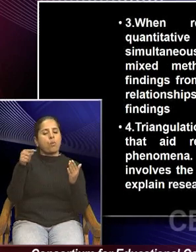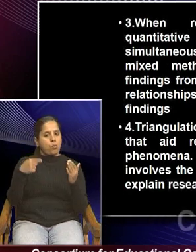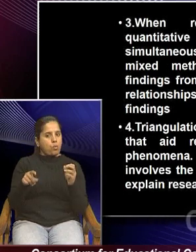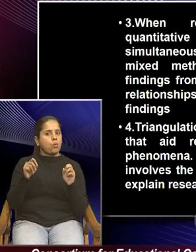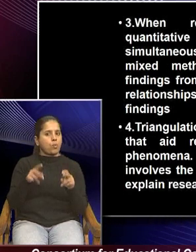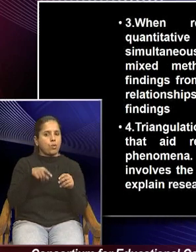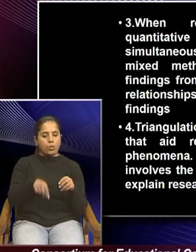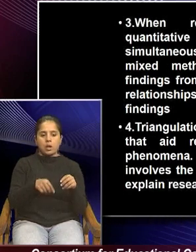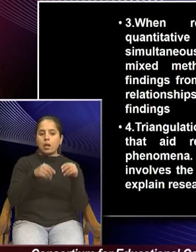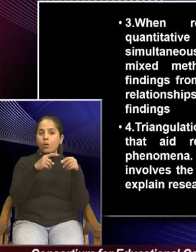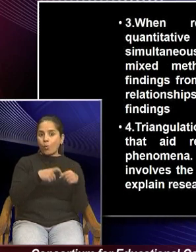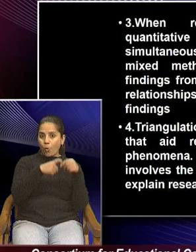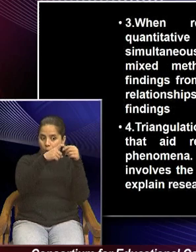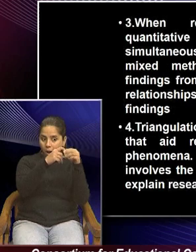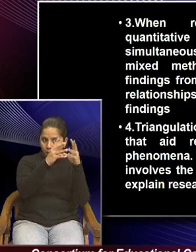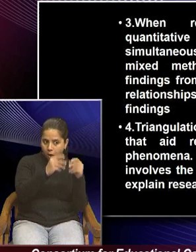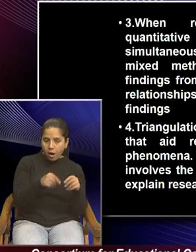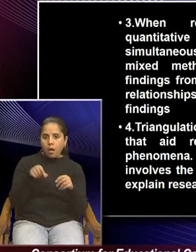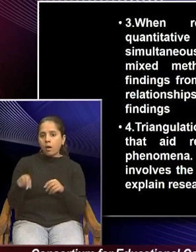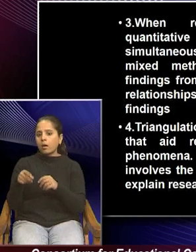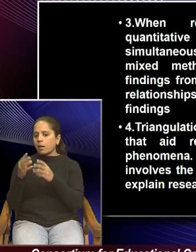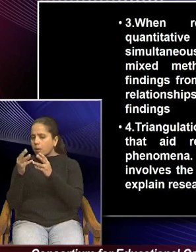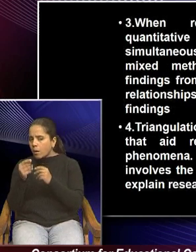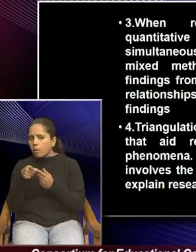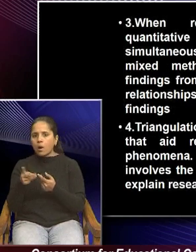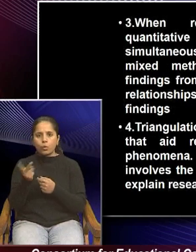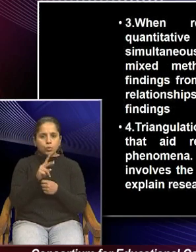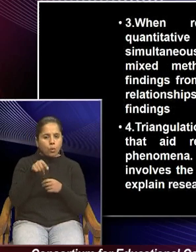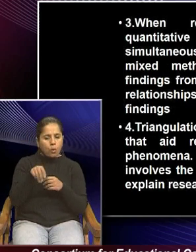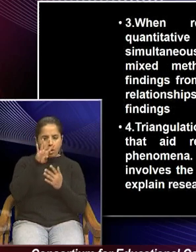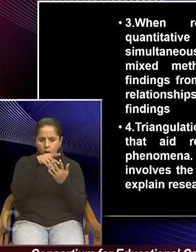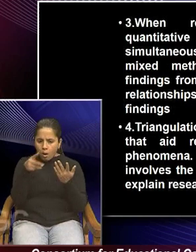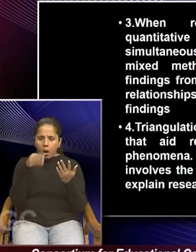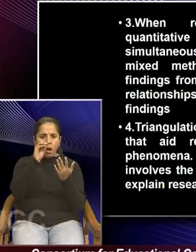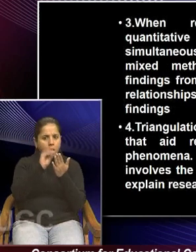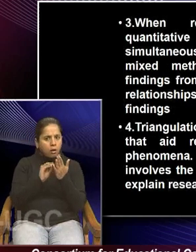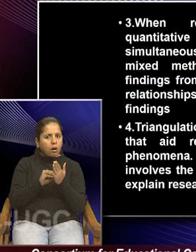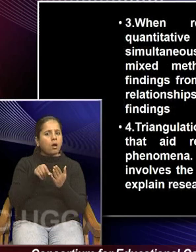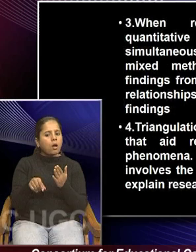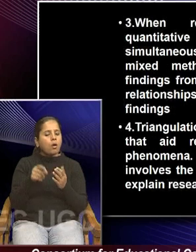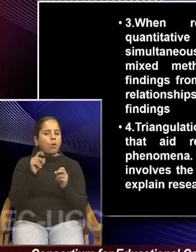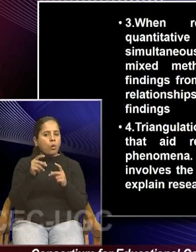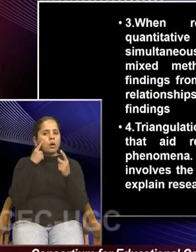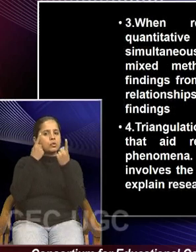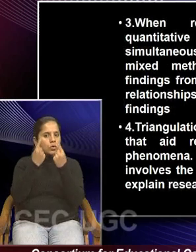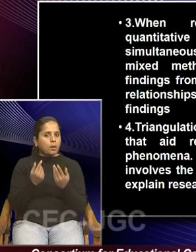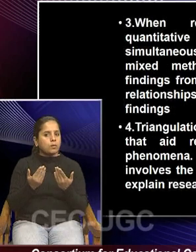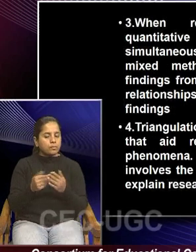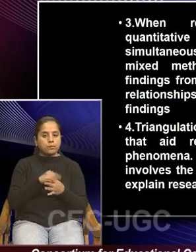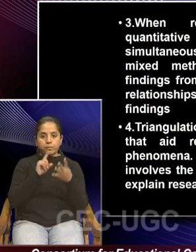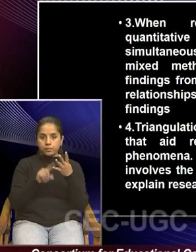from qualitative data, examine relationships, and statistically represent findings. The